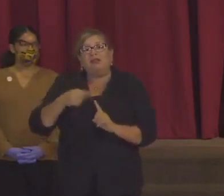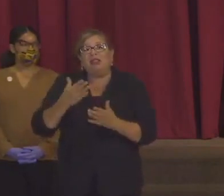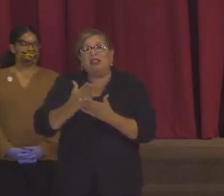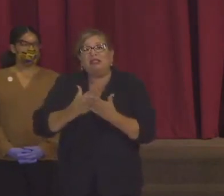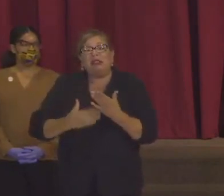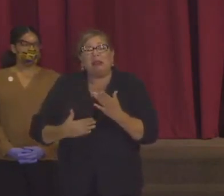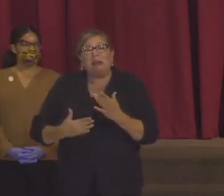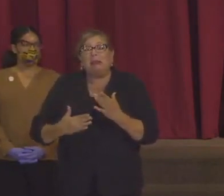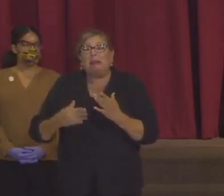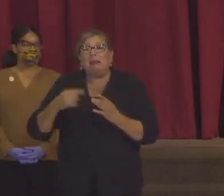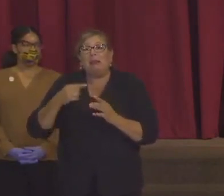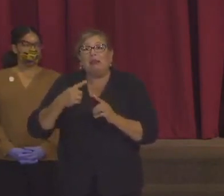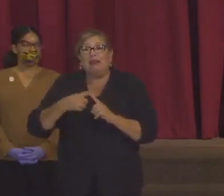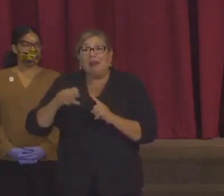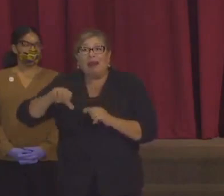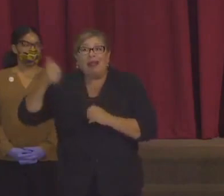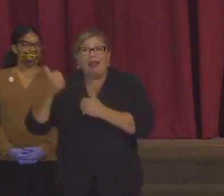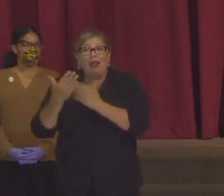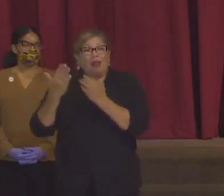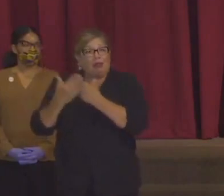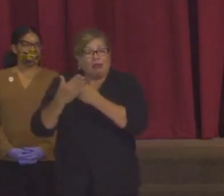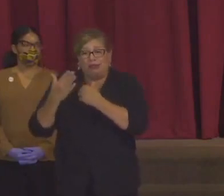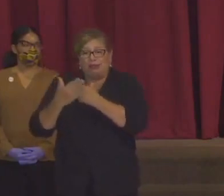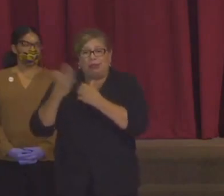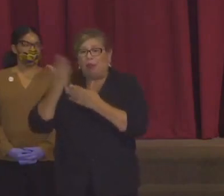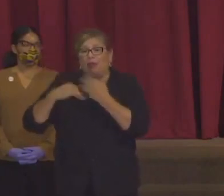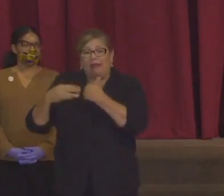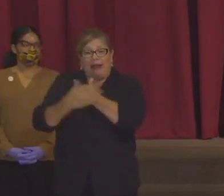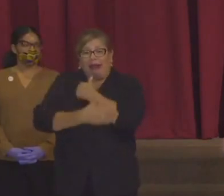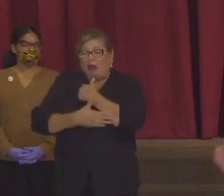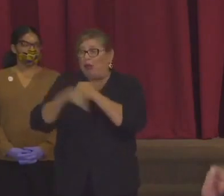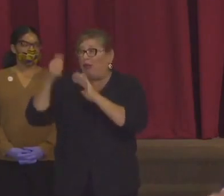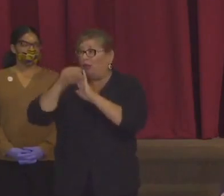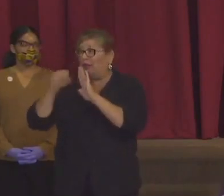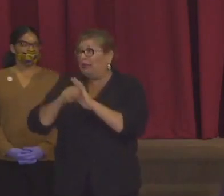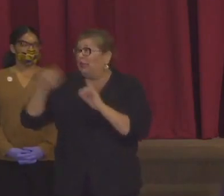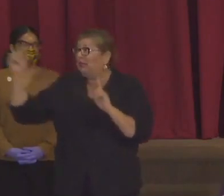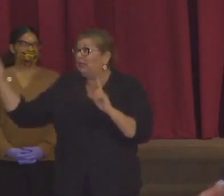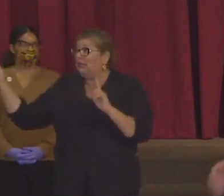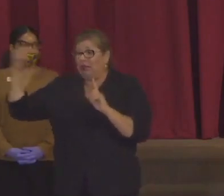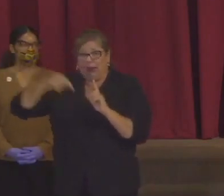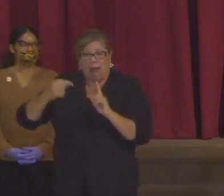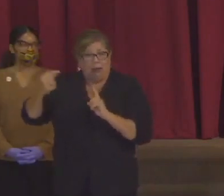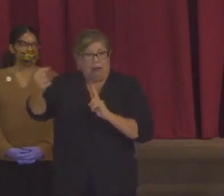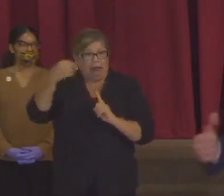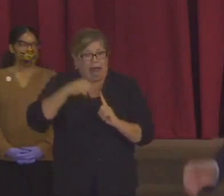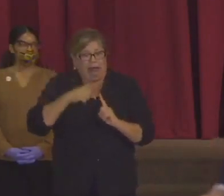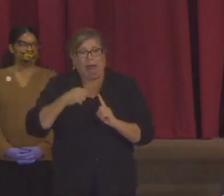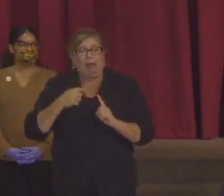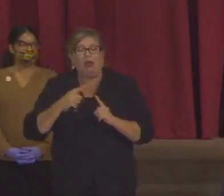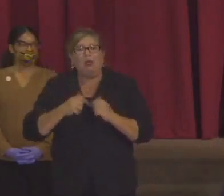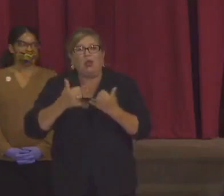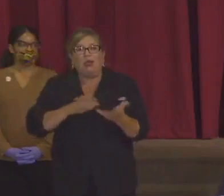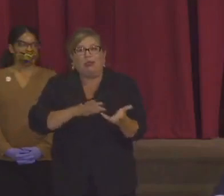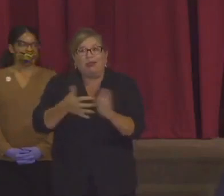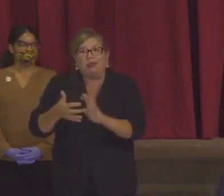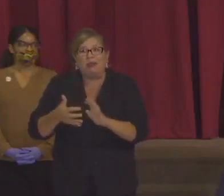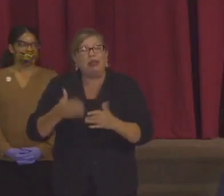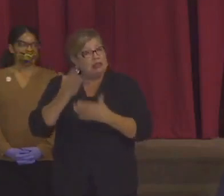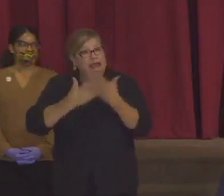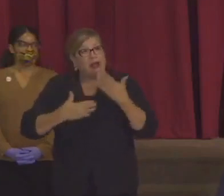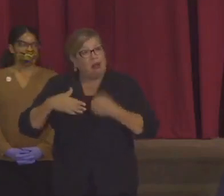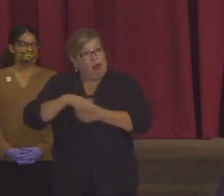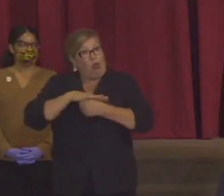let's be honest, other parts of the country. Many are homegrown. We have to monitor all of these groups, and it's